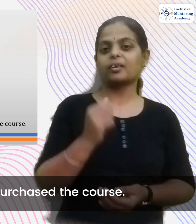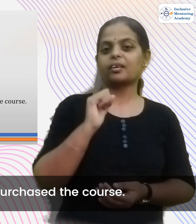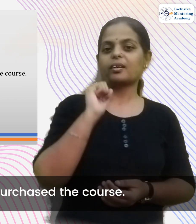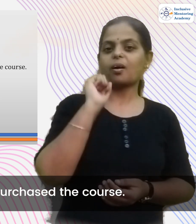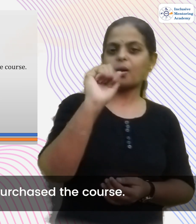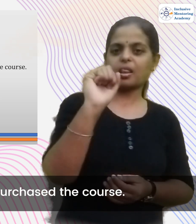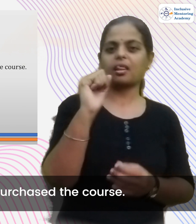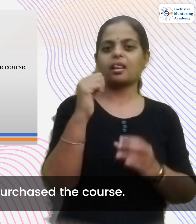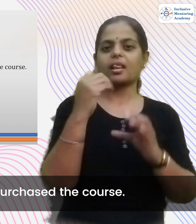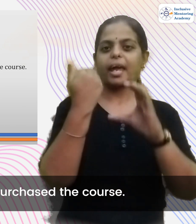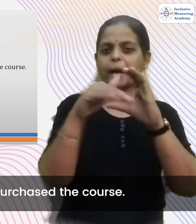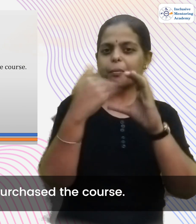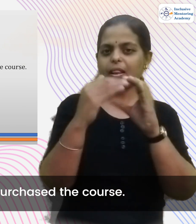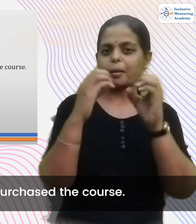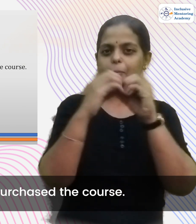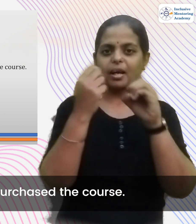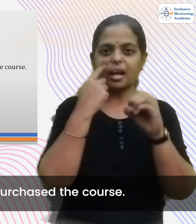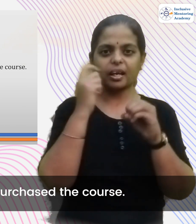You have successfully purchased the course.